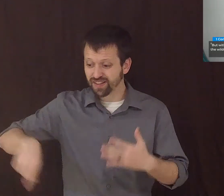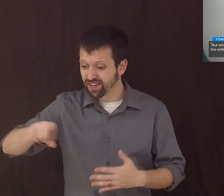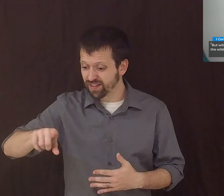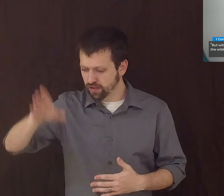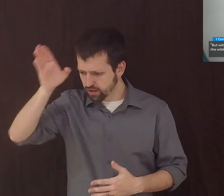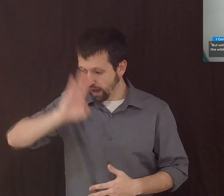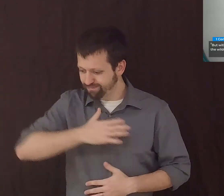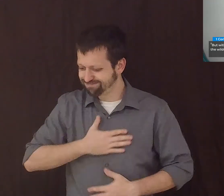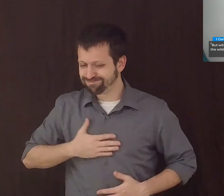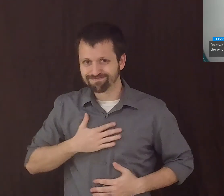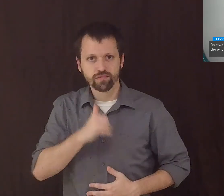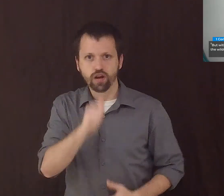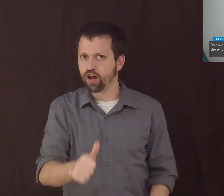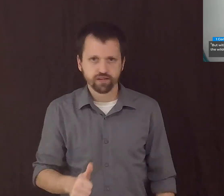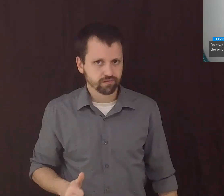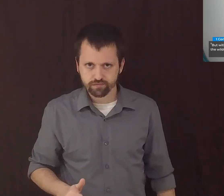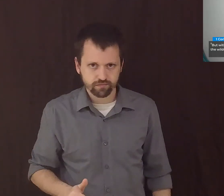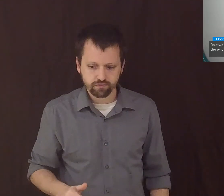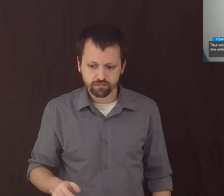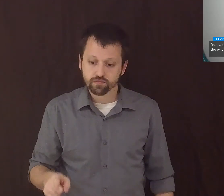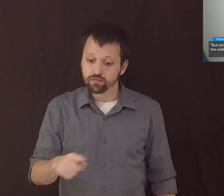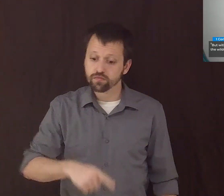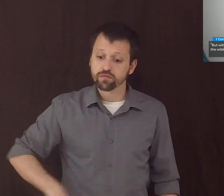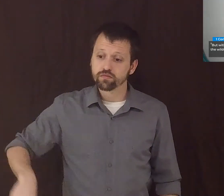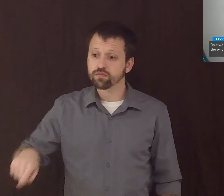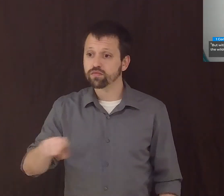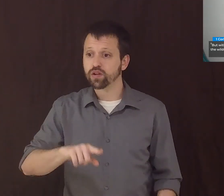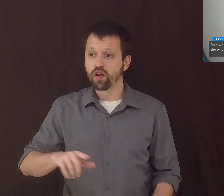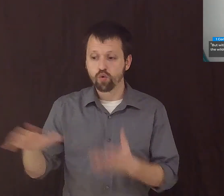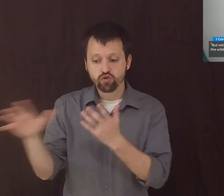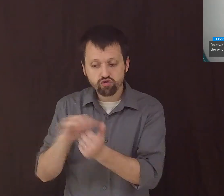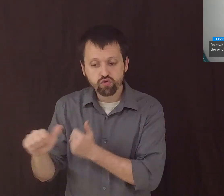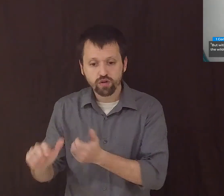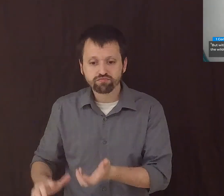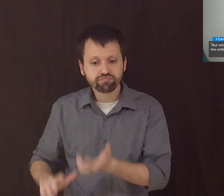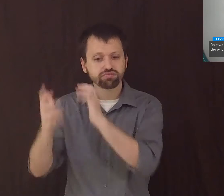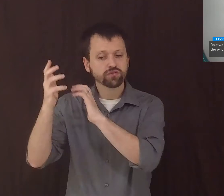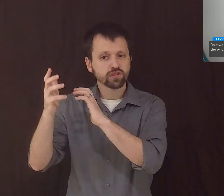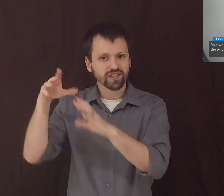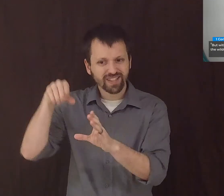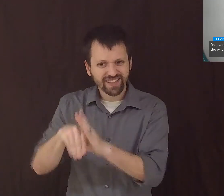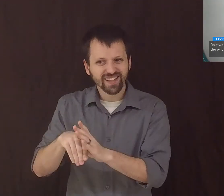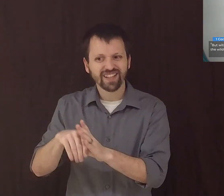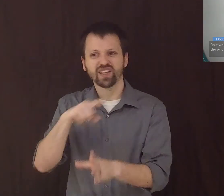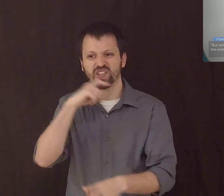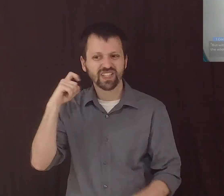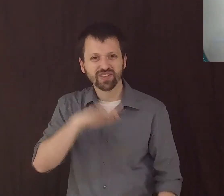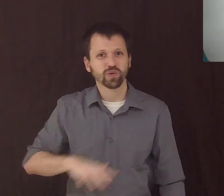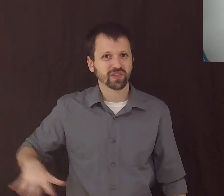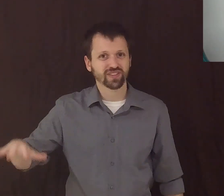them, God was not well pleased, and they were overthrown or destroyed in the